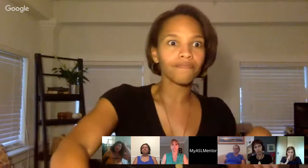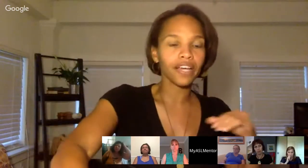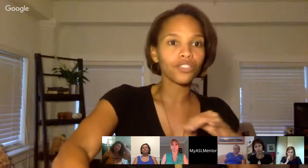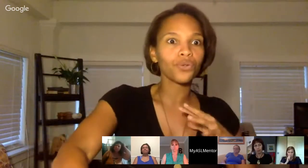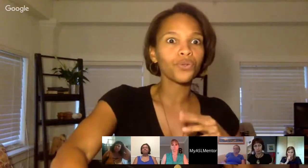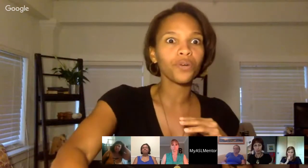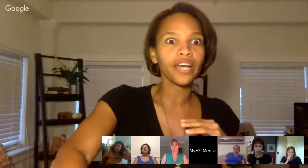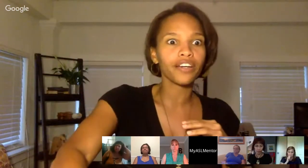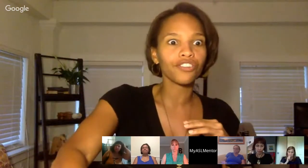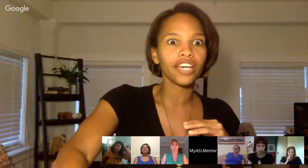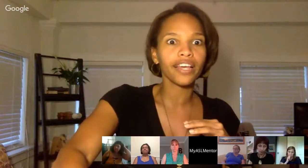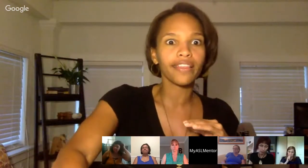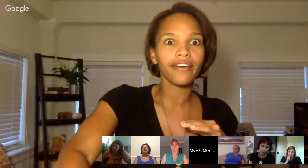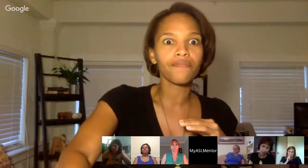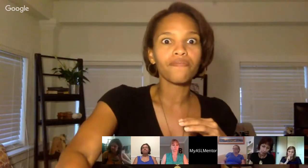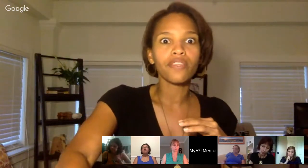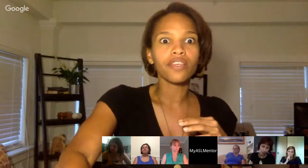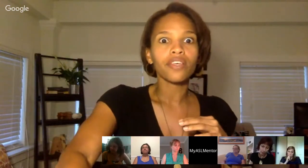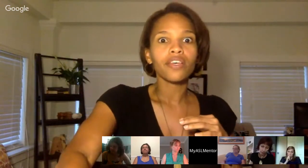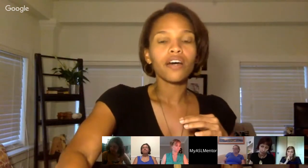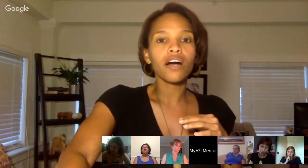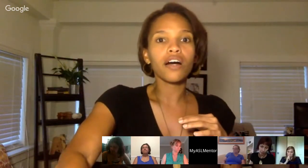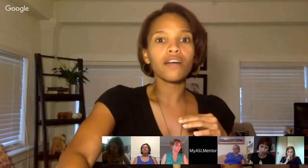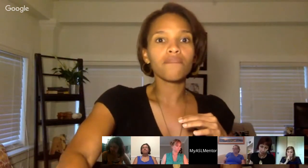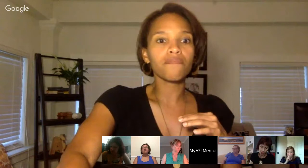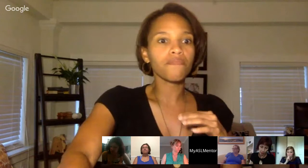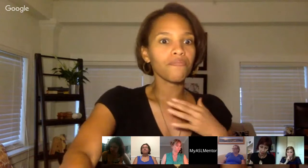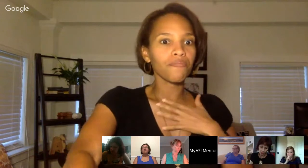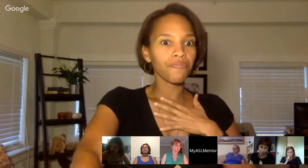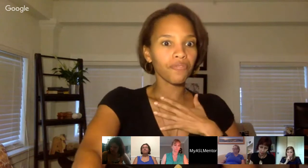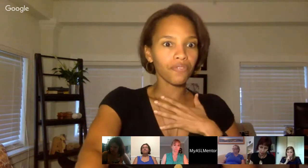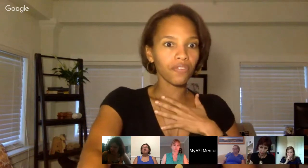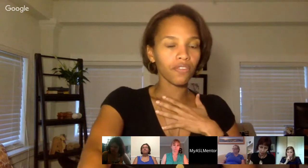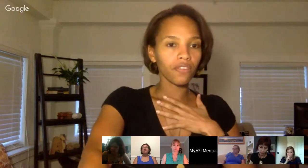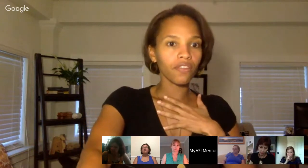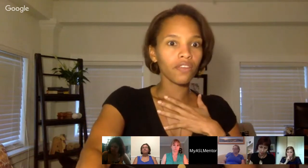understanding. That's a cool one, actually. I like that.